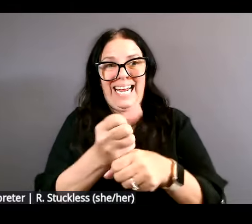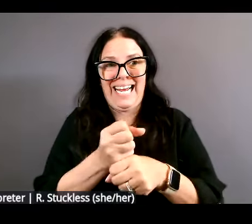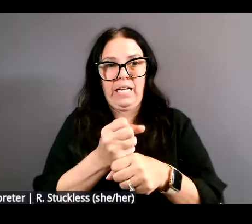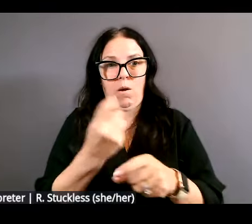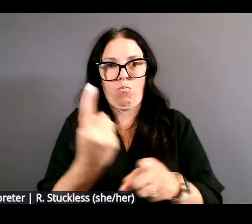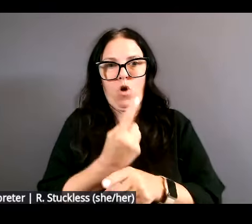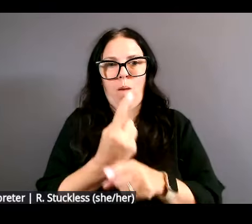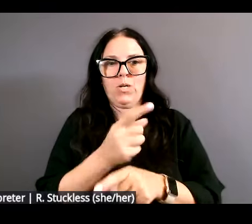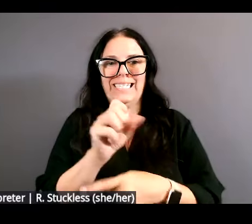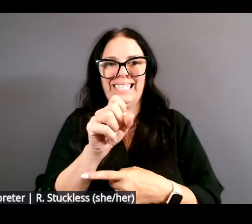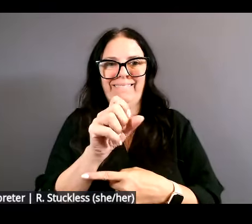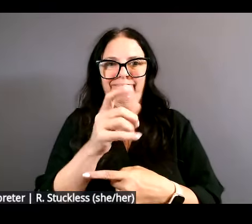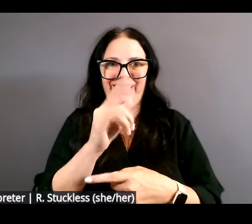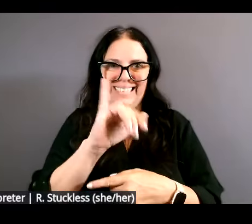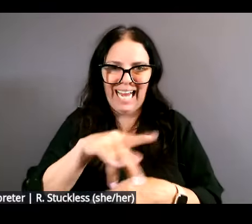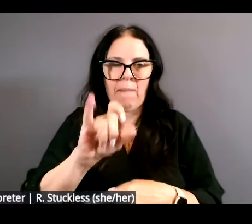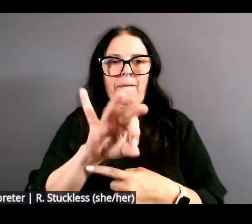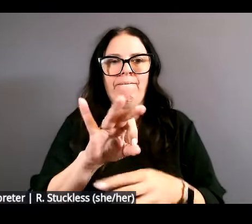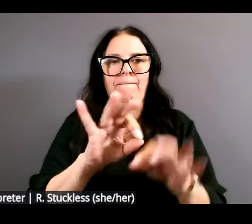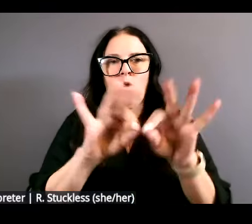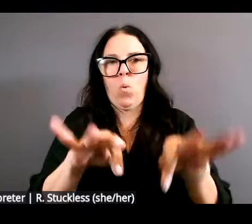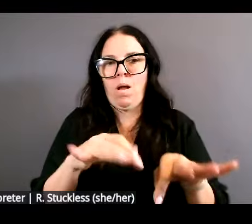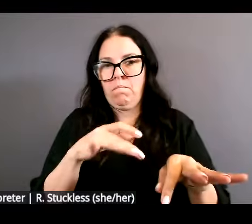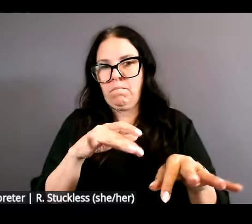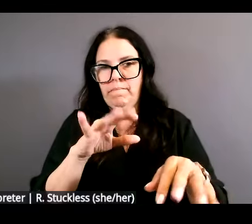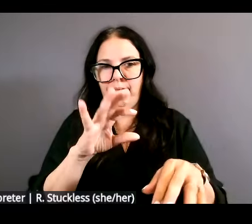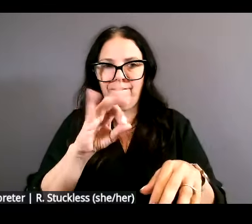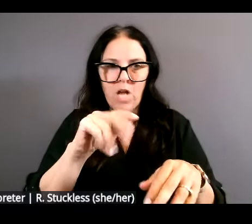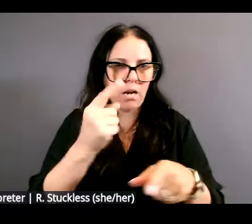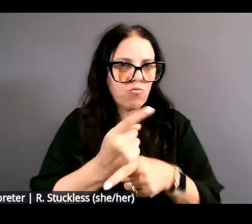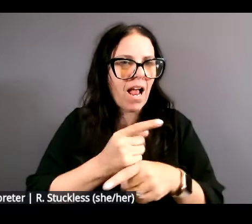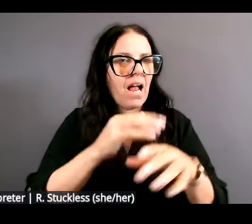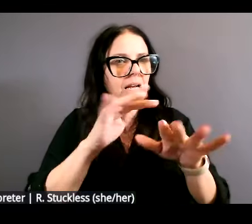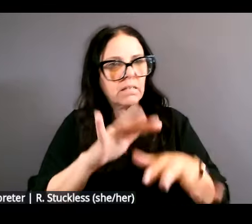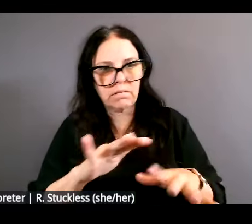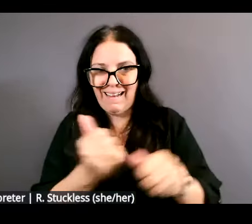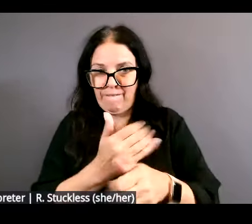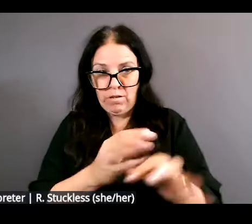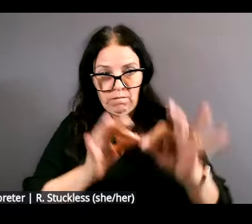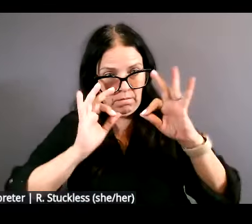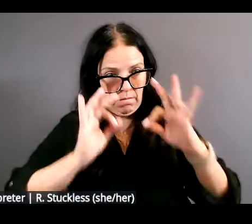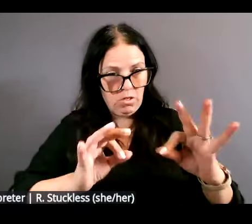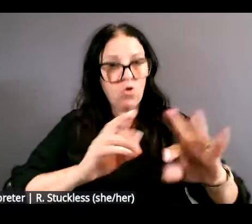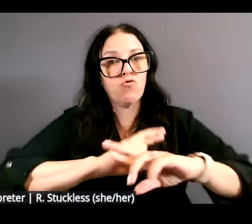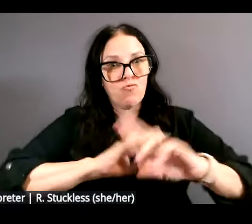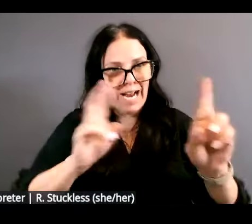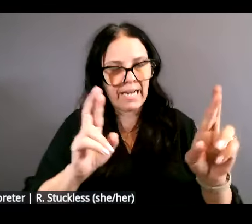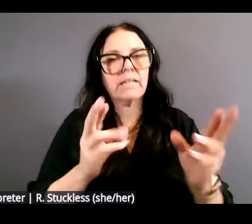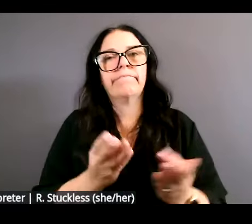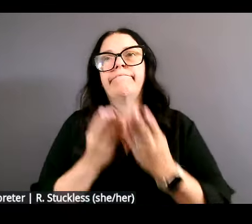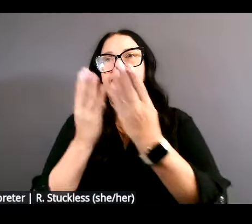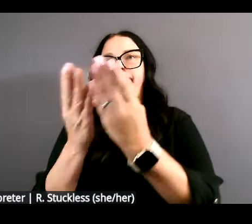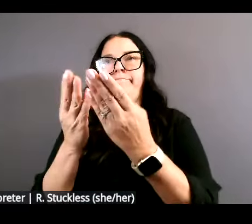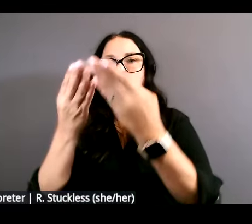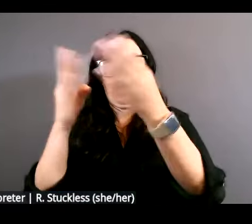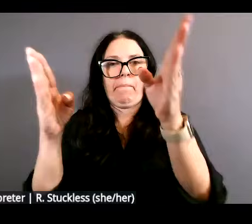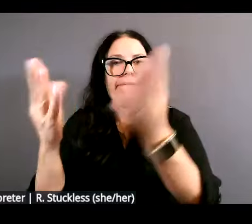received once we have a final version of the petition ready to go, ready to seek approval as to form. Makes